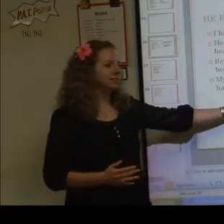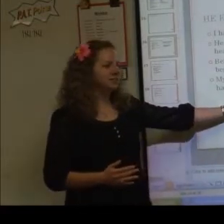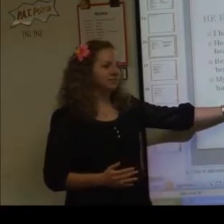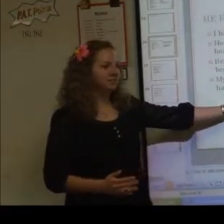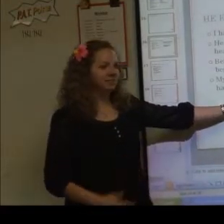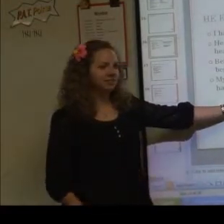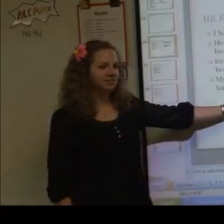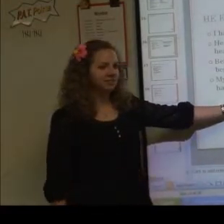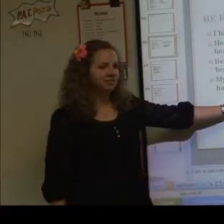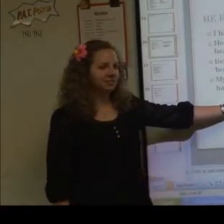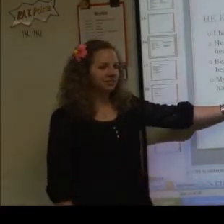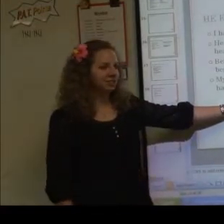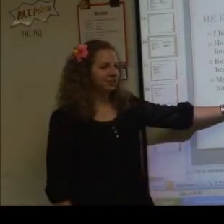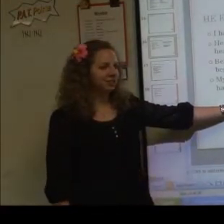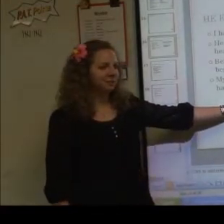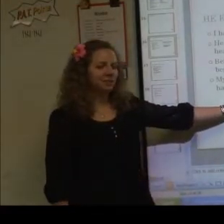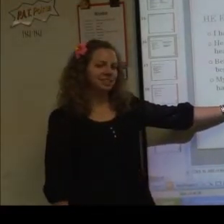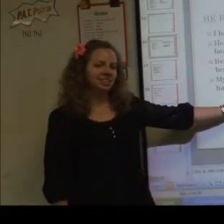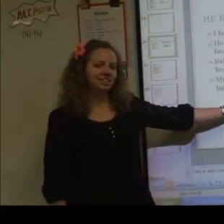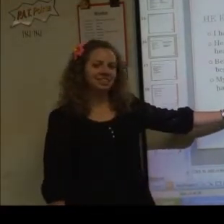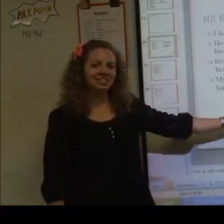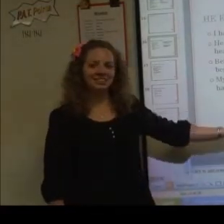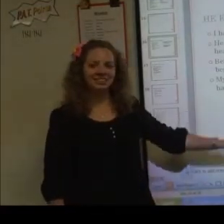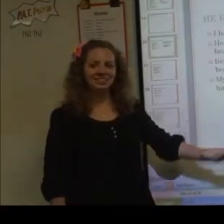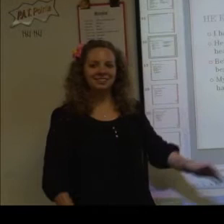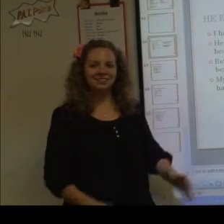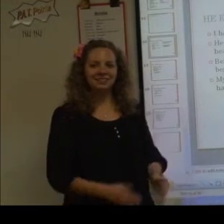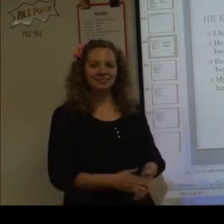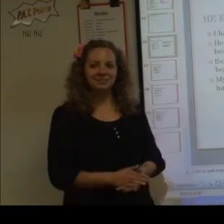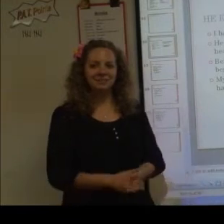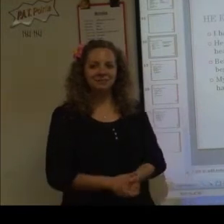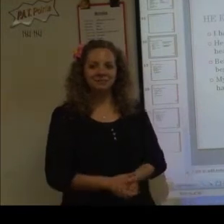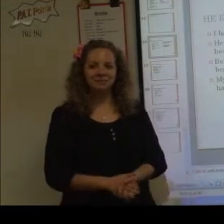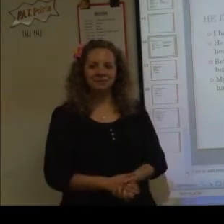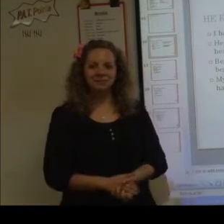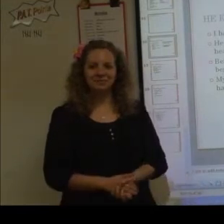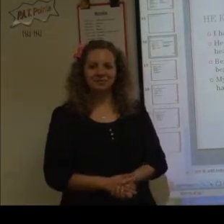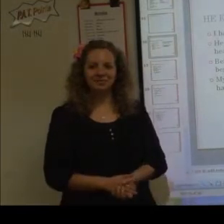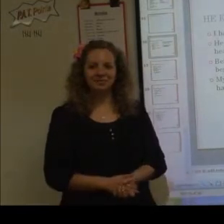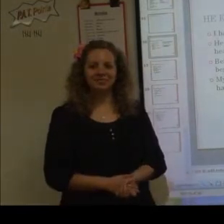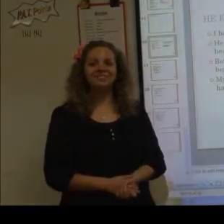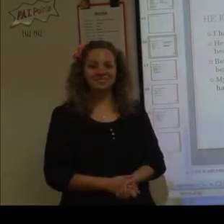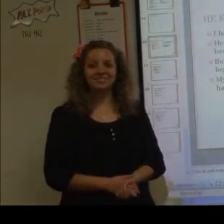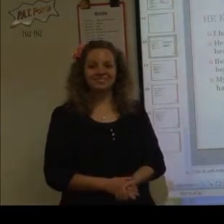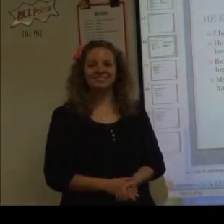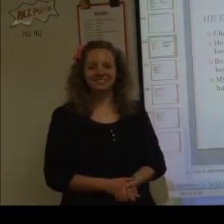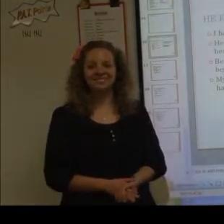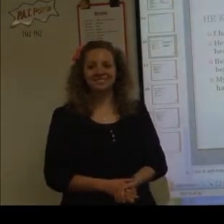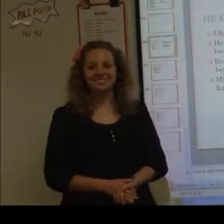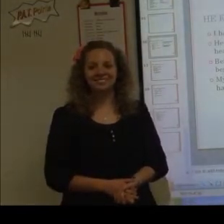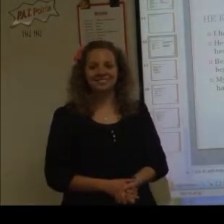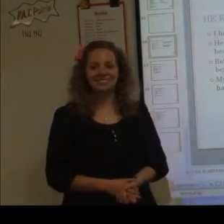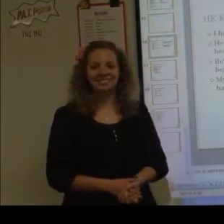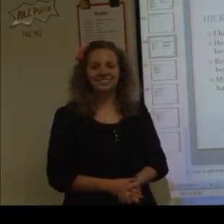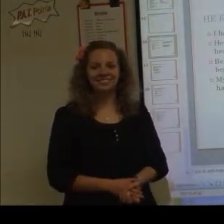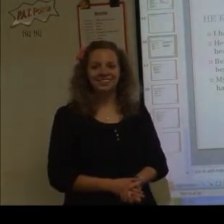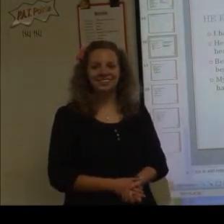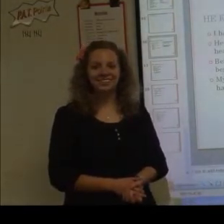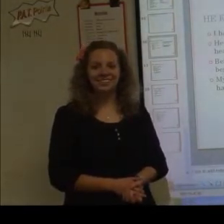Is there some consensus? I had a friend who was signing I think it was a song kind of like that. The Mhm. concept was, I think she did